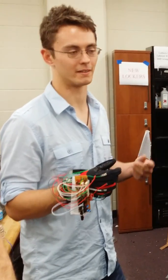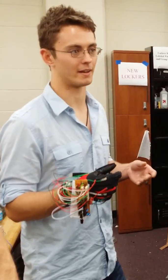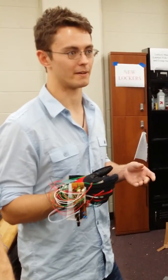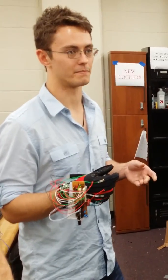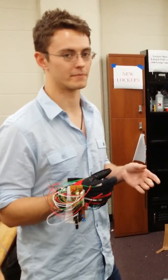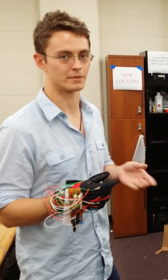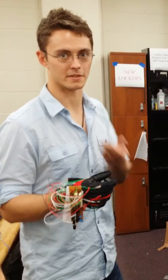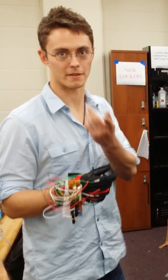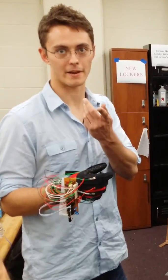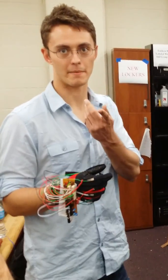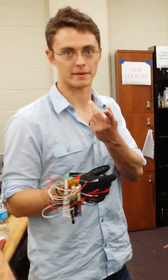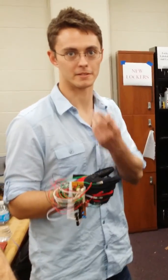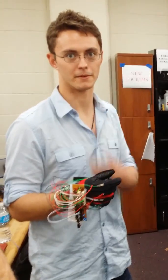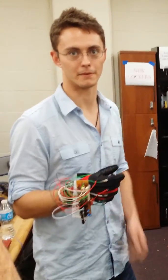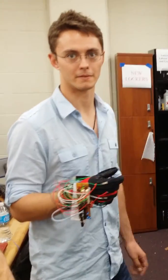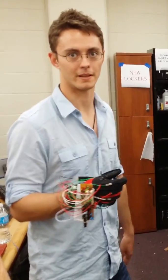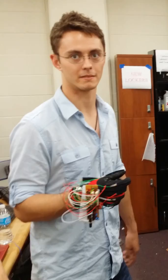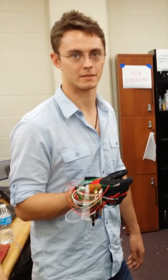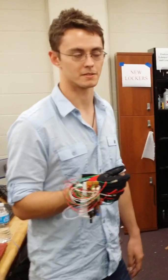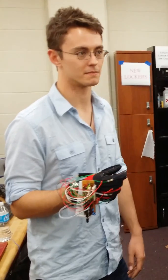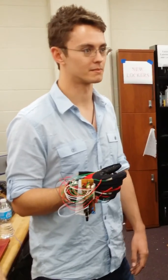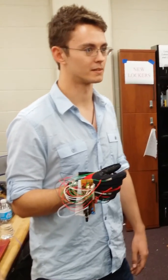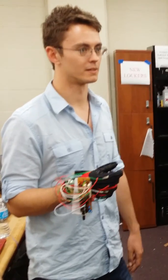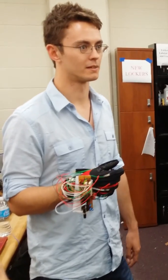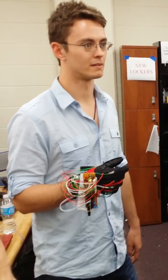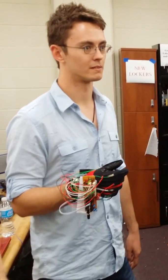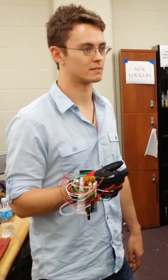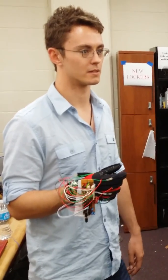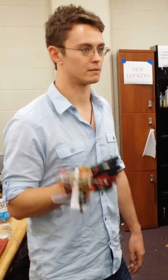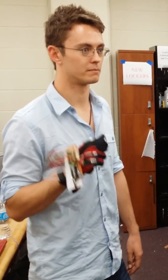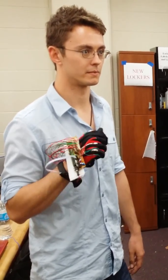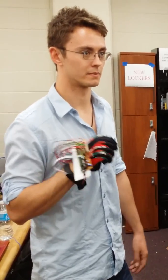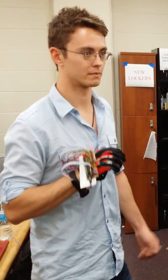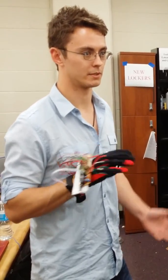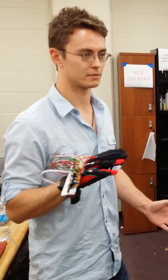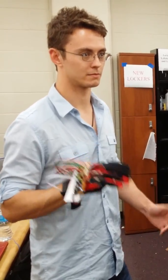there's another app on his phone that does it. Yep. So, yeah. Cool. That's the trend.